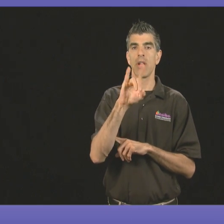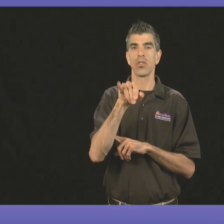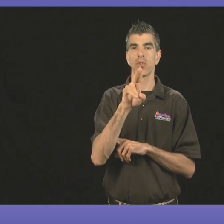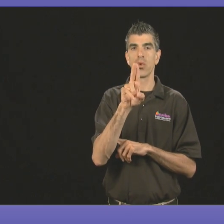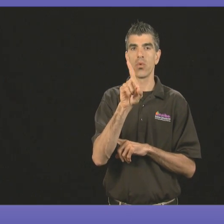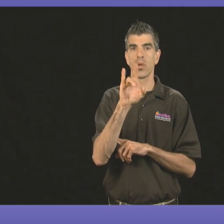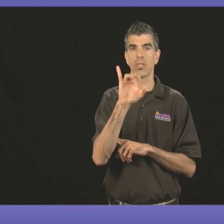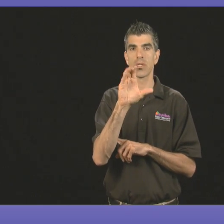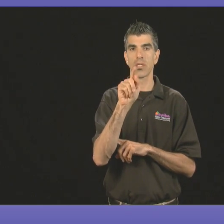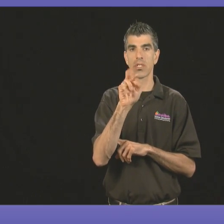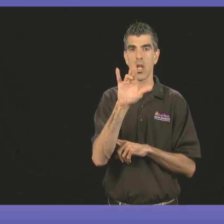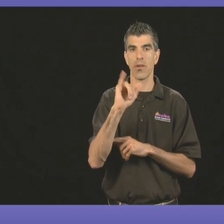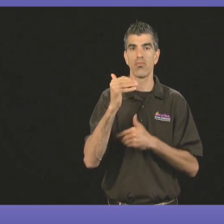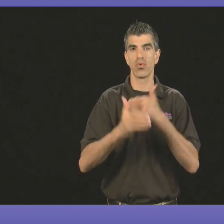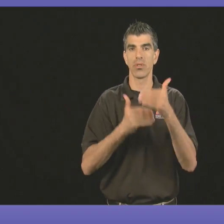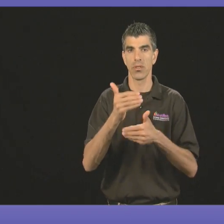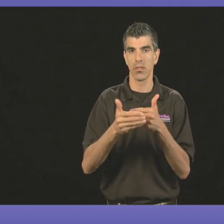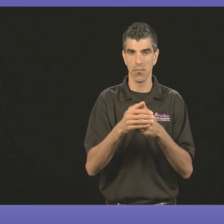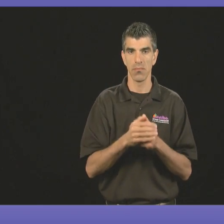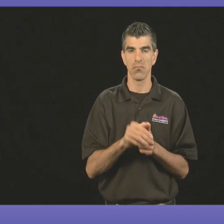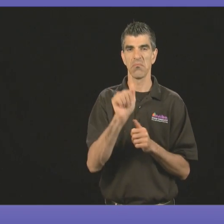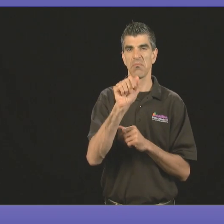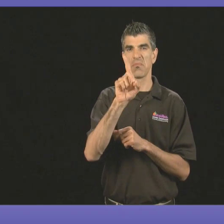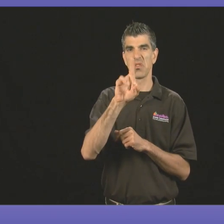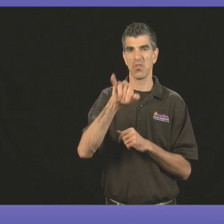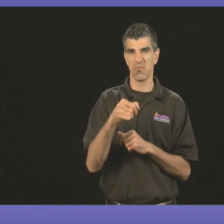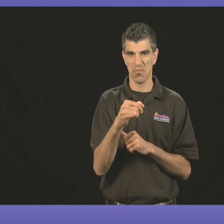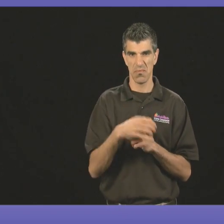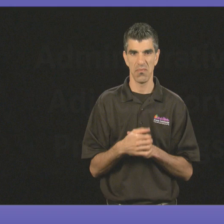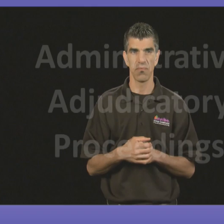administrative, adjudicatory proceedings.